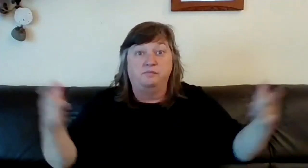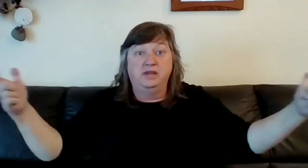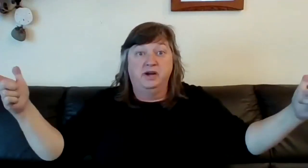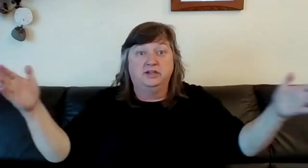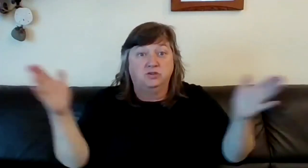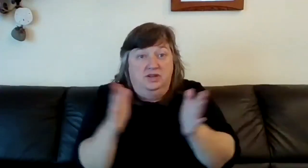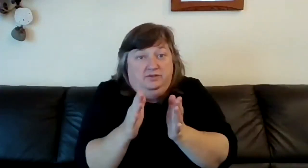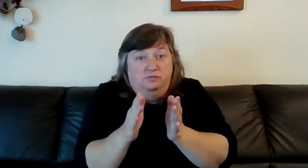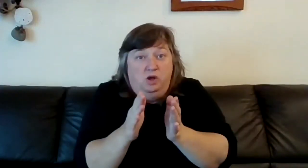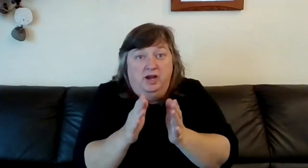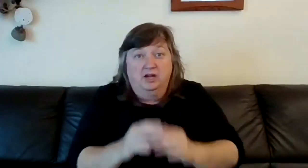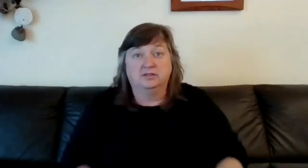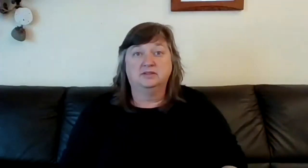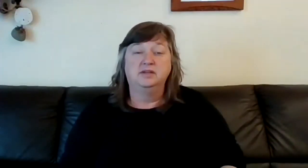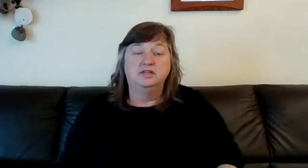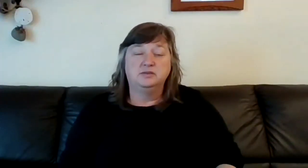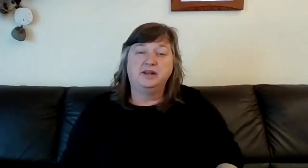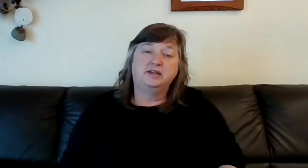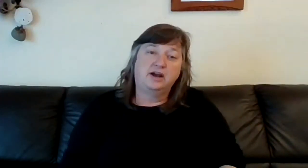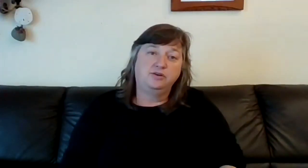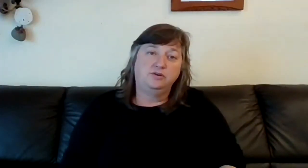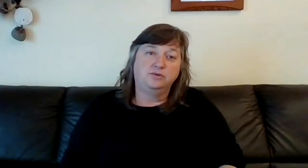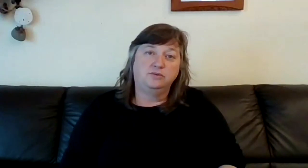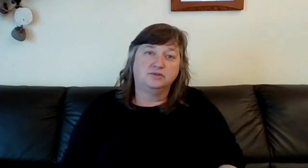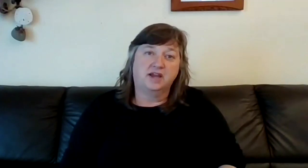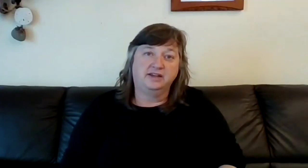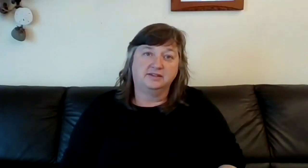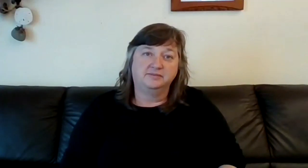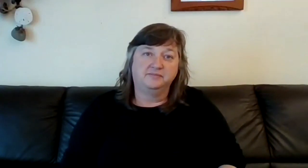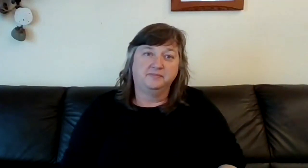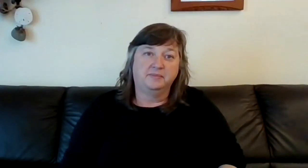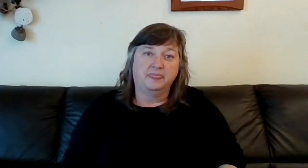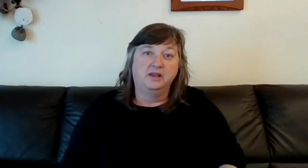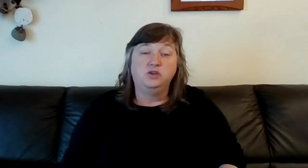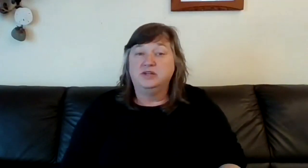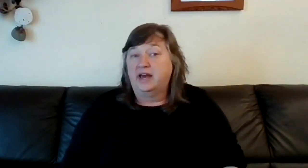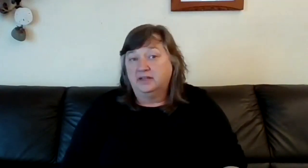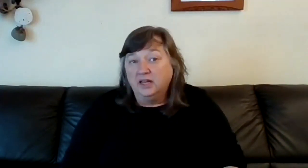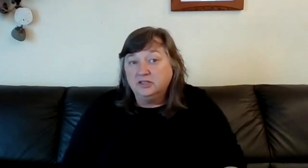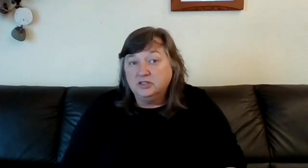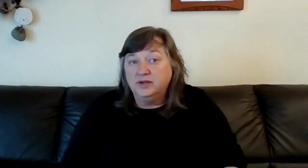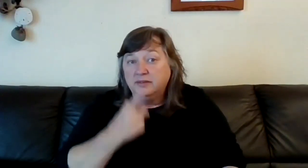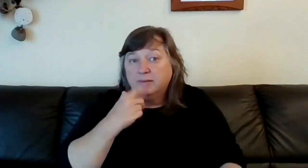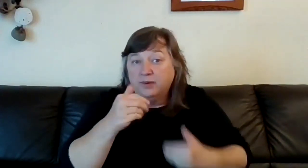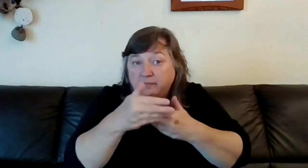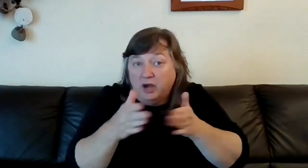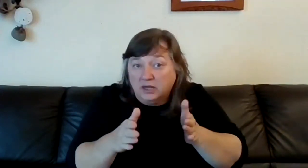big box, you can have a small box, depending on how you sign it. You can add a color to it, the red